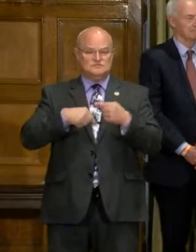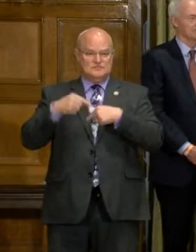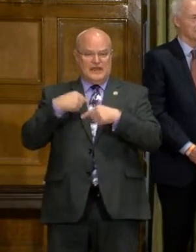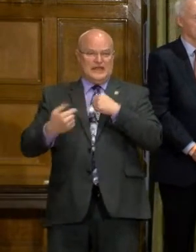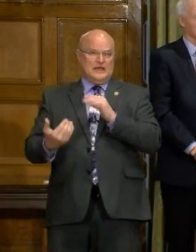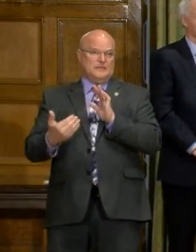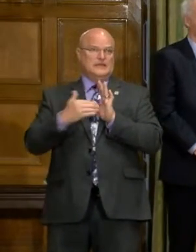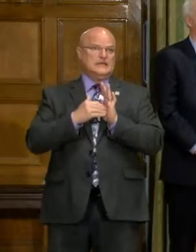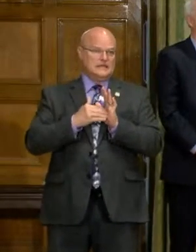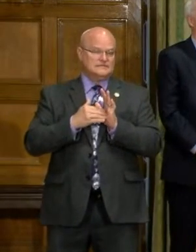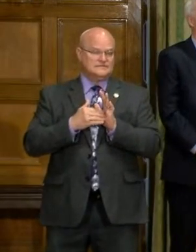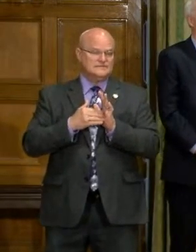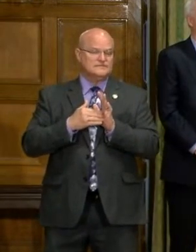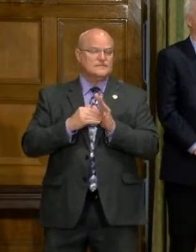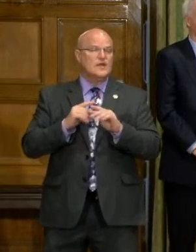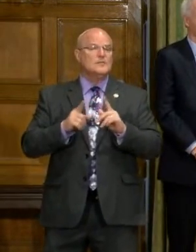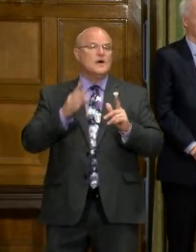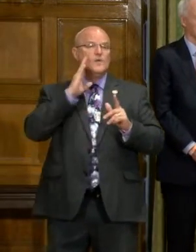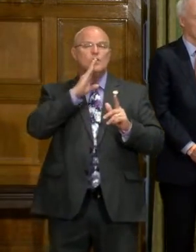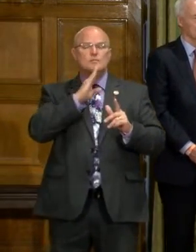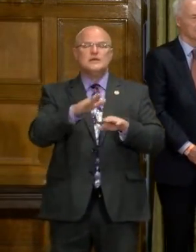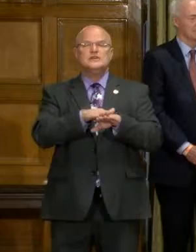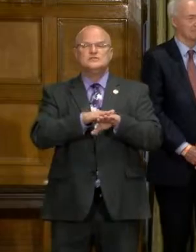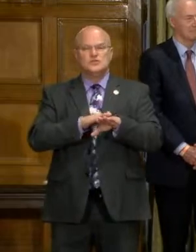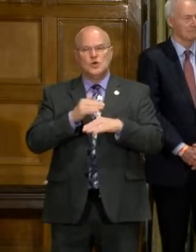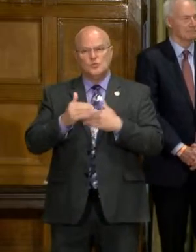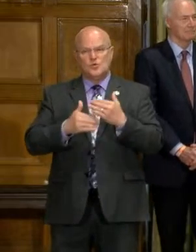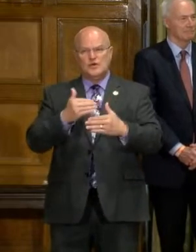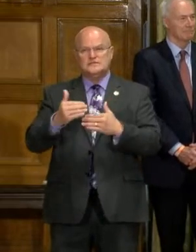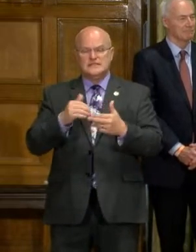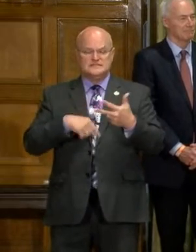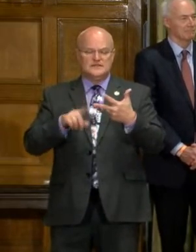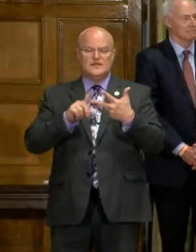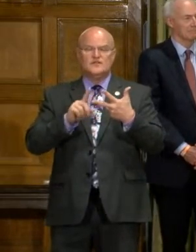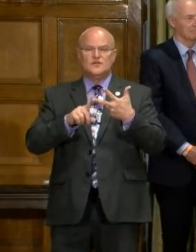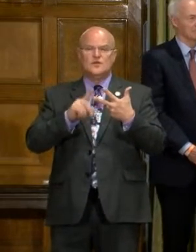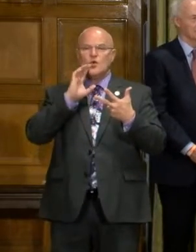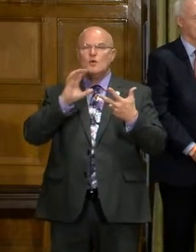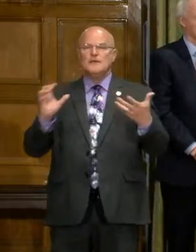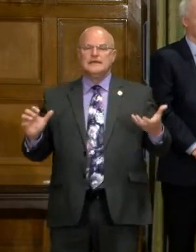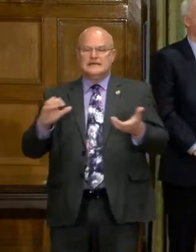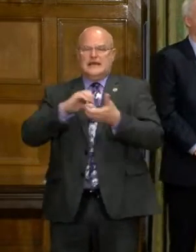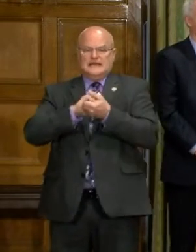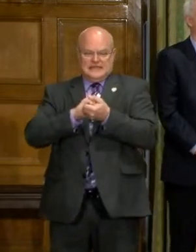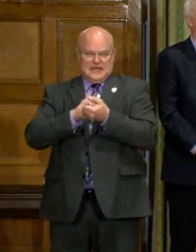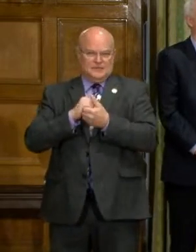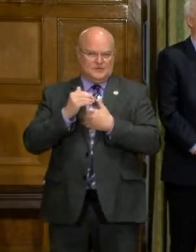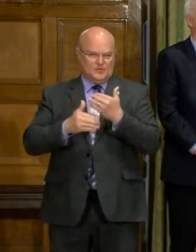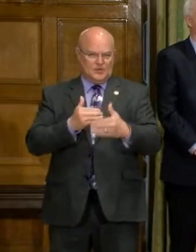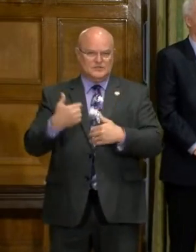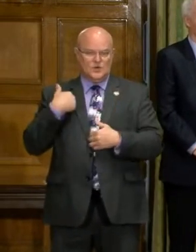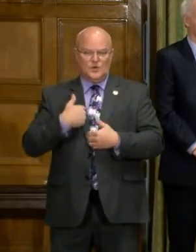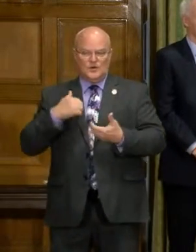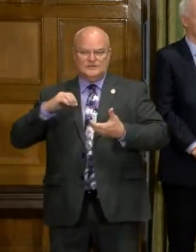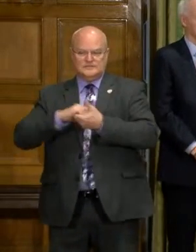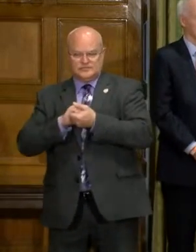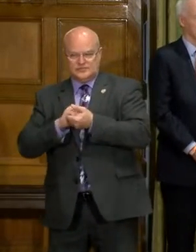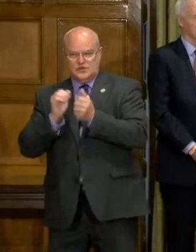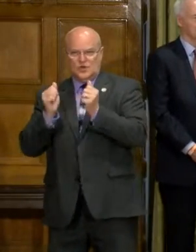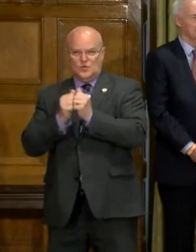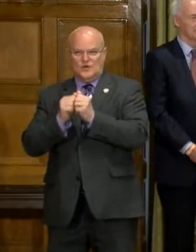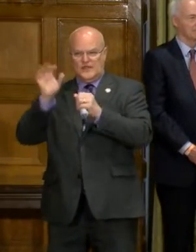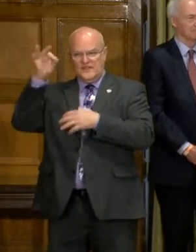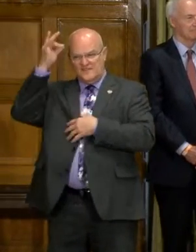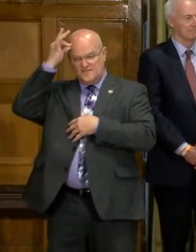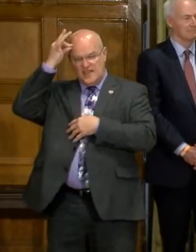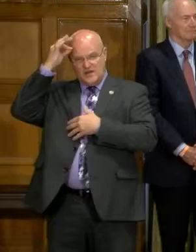of the measures that we've taken, but it will be a gradual process. And the third is that it will be a collaborative process. We will collaborate very closely with